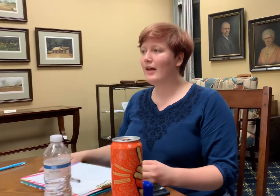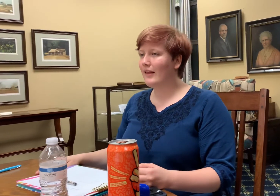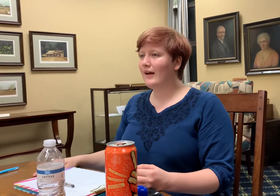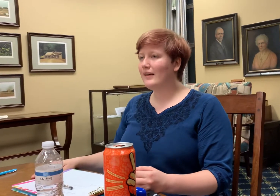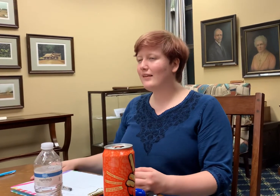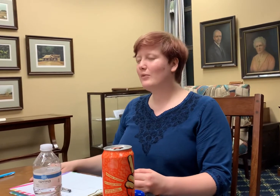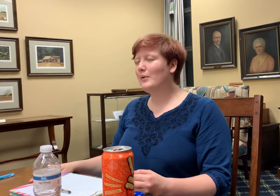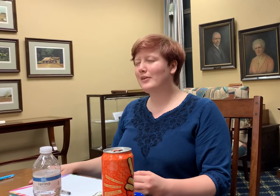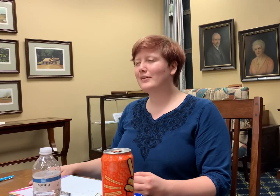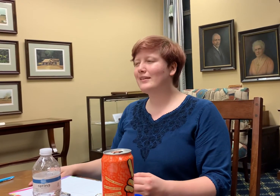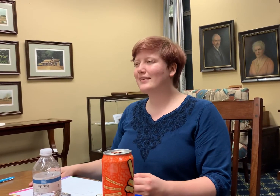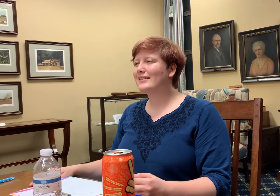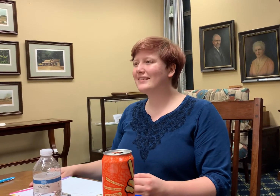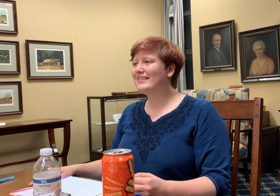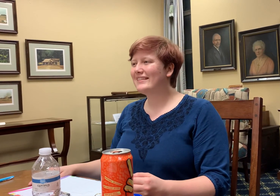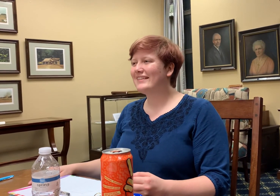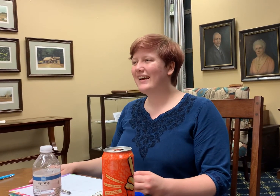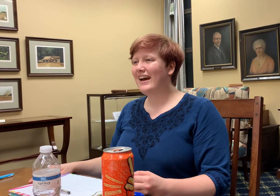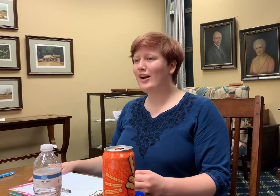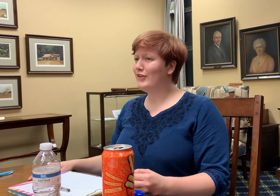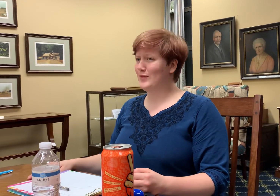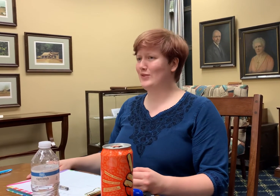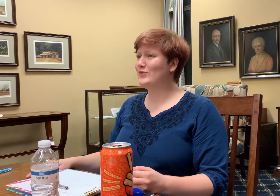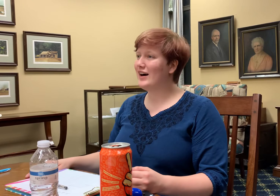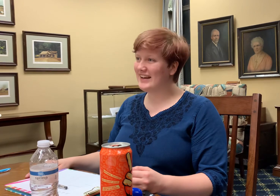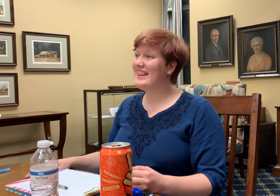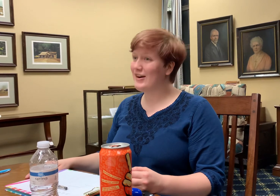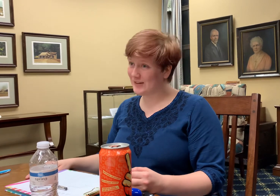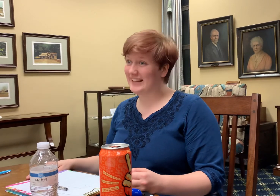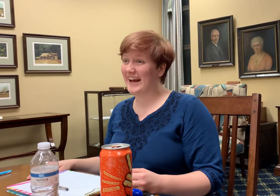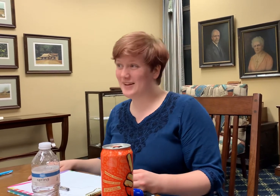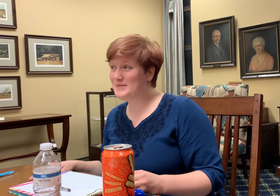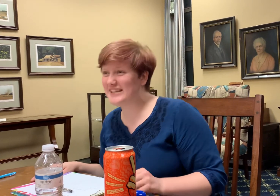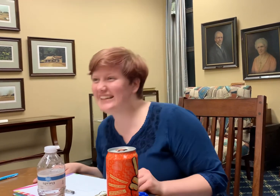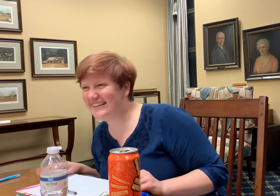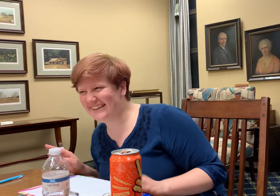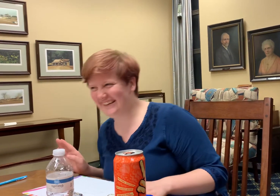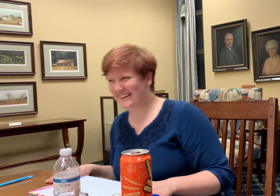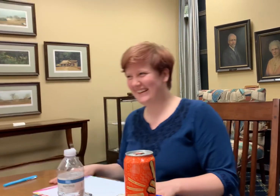that's why we learn this. And also it's fun, and that really helps.